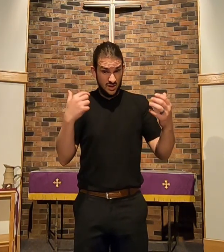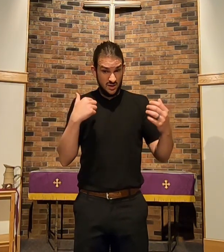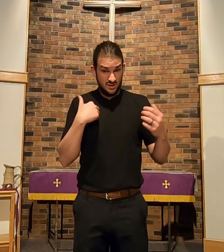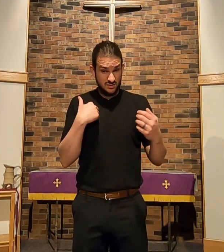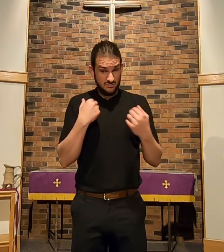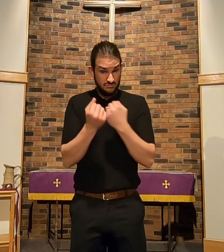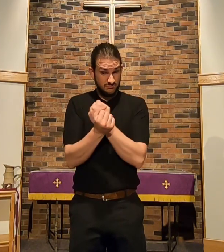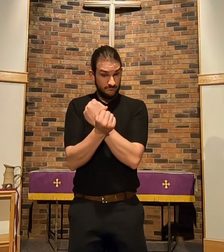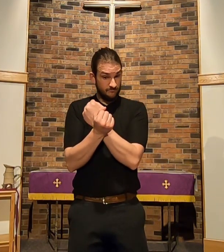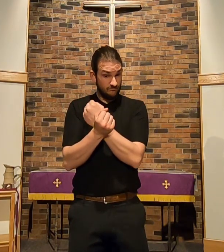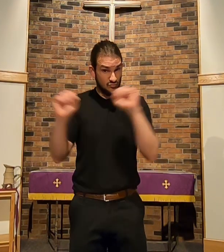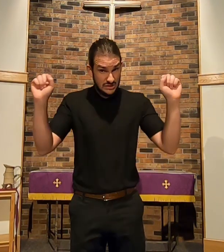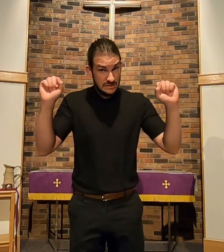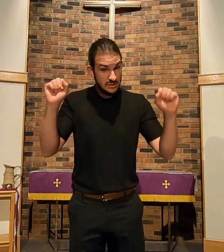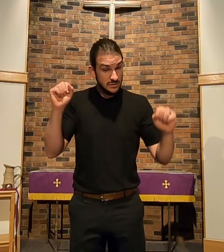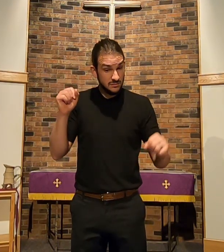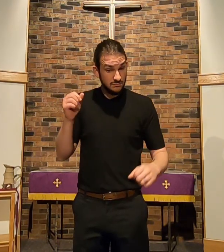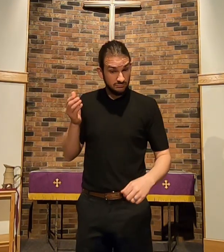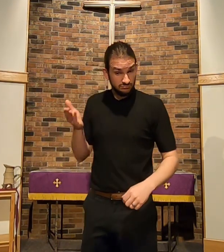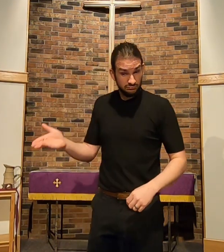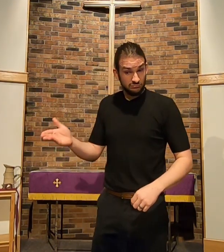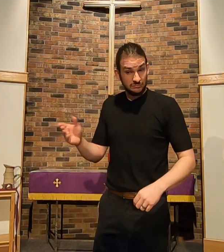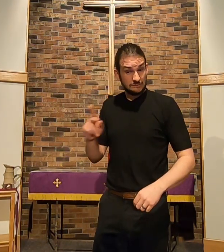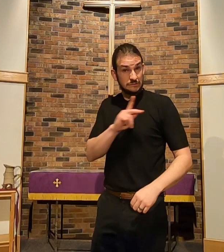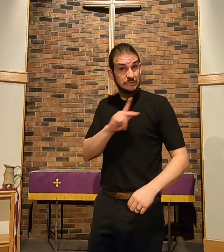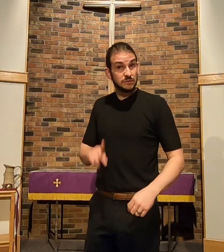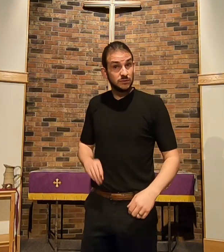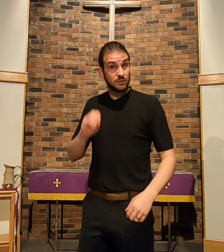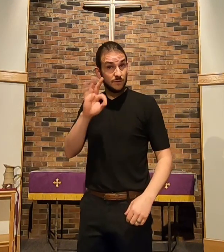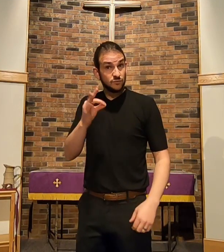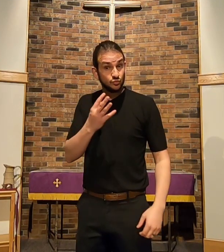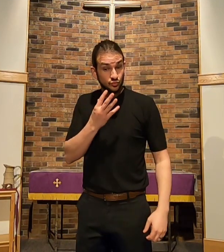"Do you want me to free the king of the Jews?"